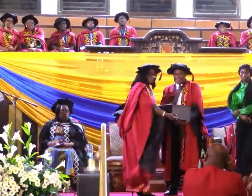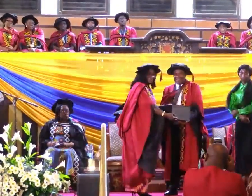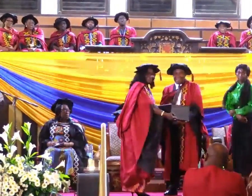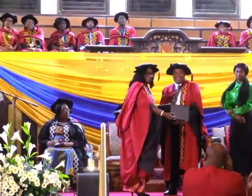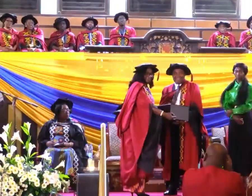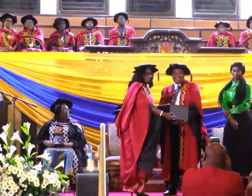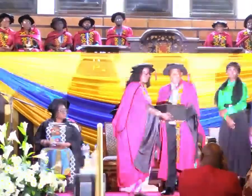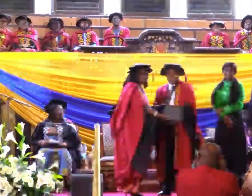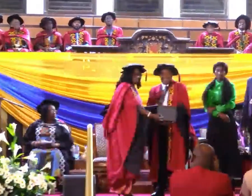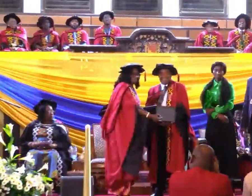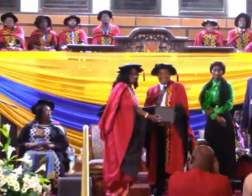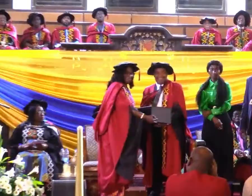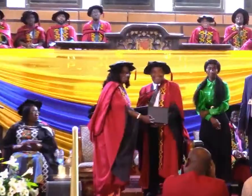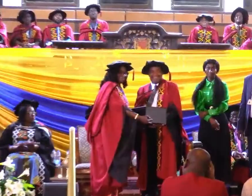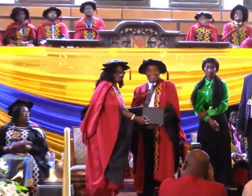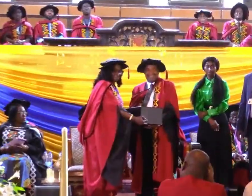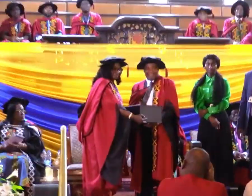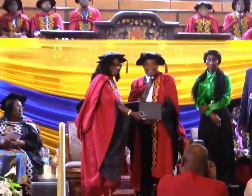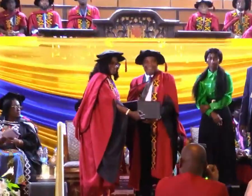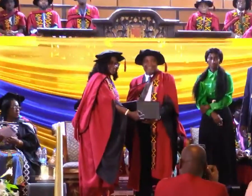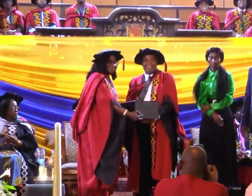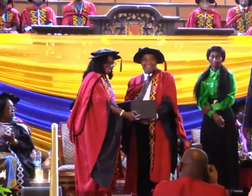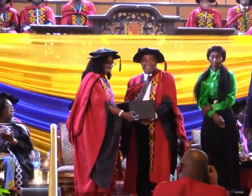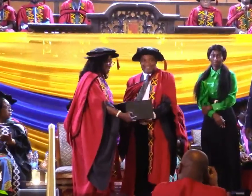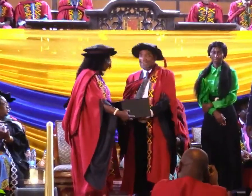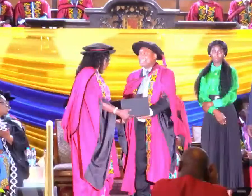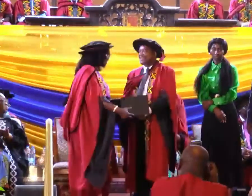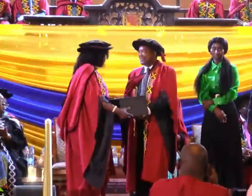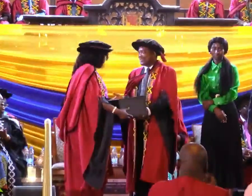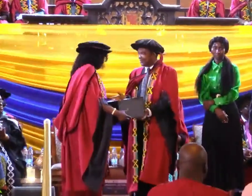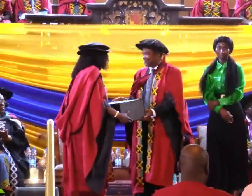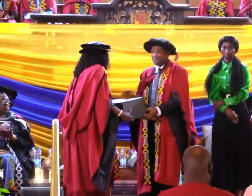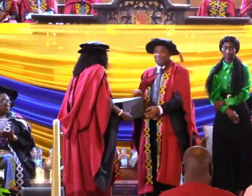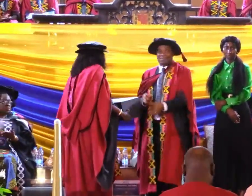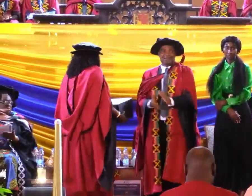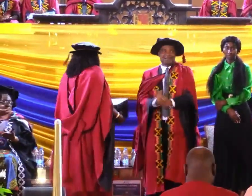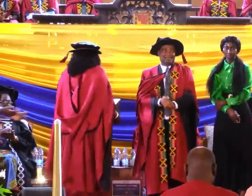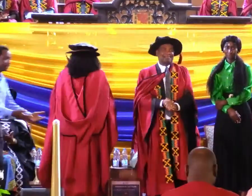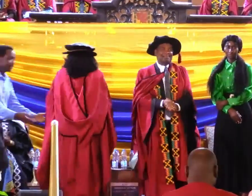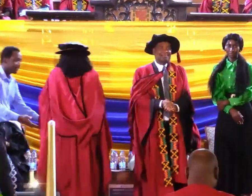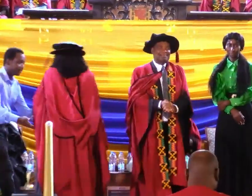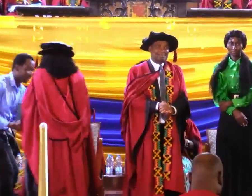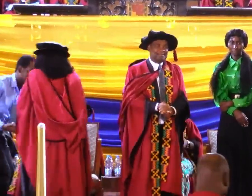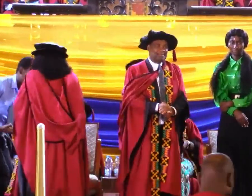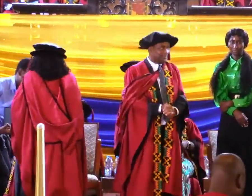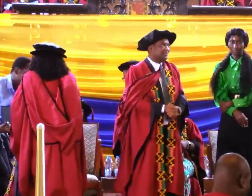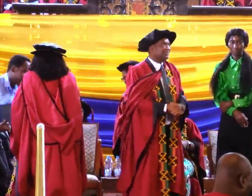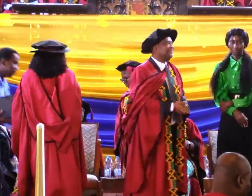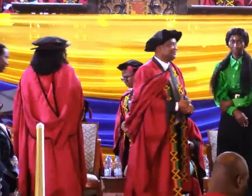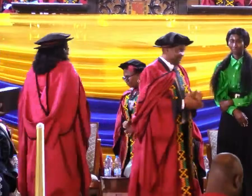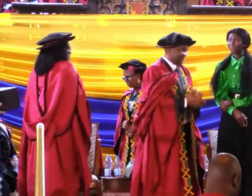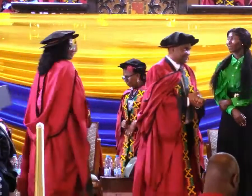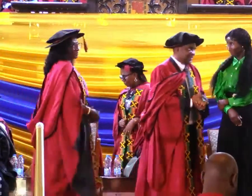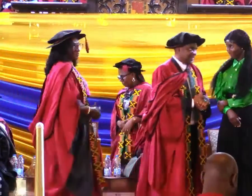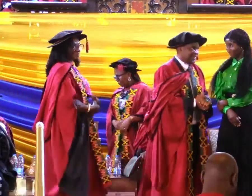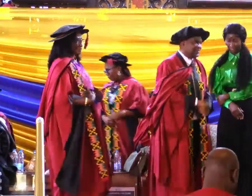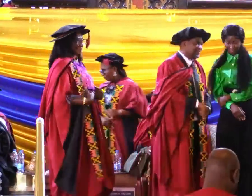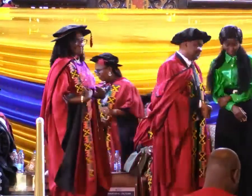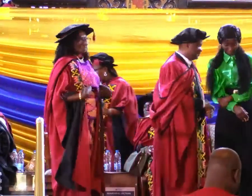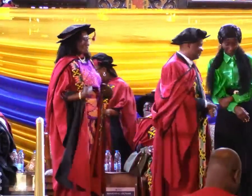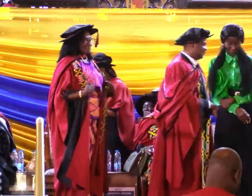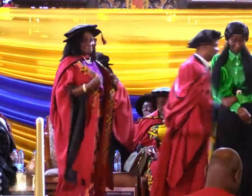Noguchi Memorial Institute for Medical Research under the College of Health Sciences, and where our distinguished